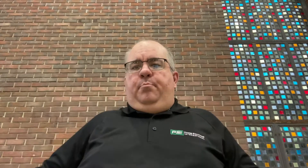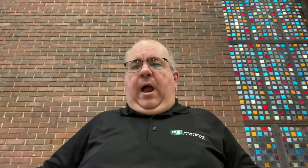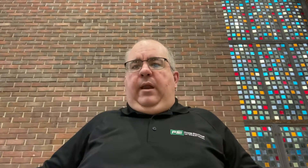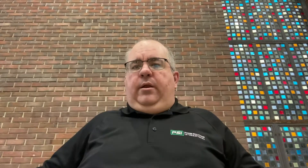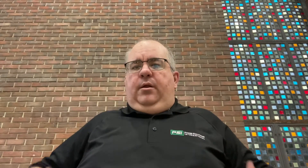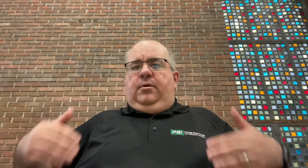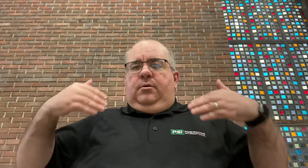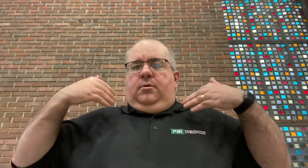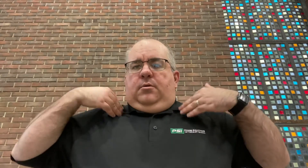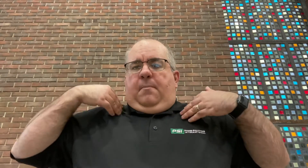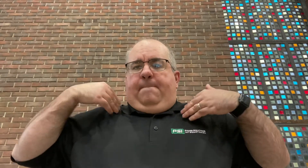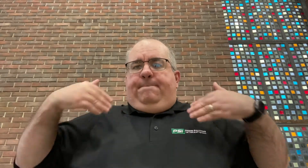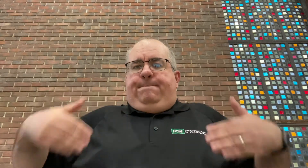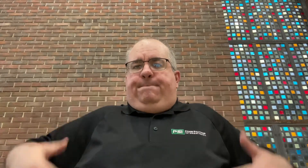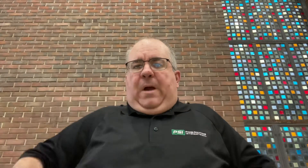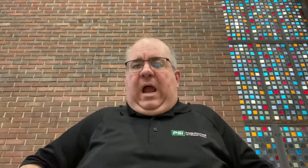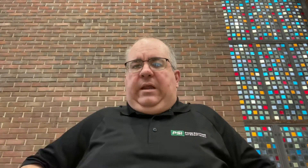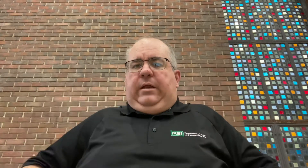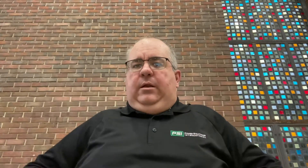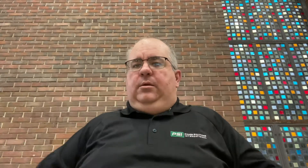body, body,